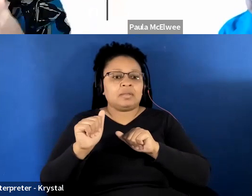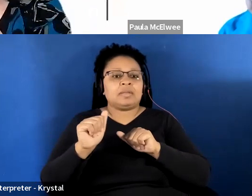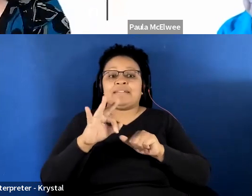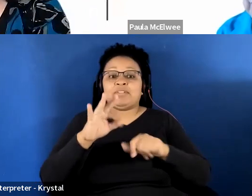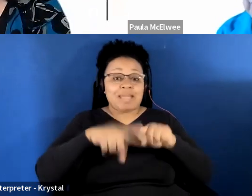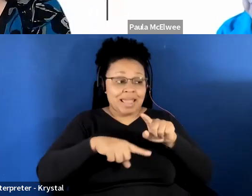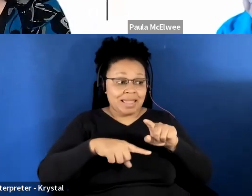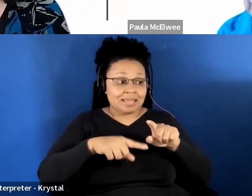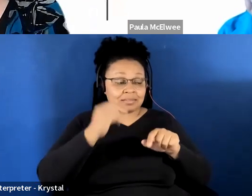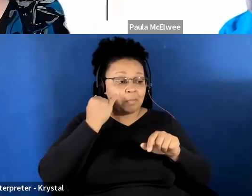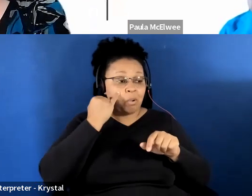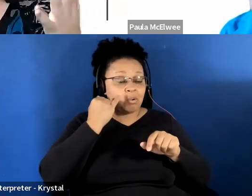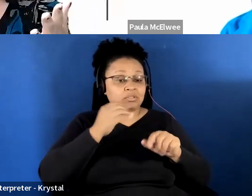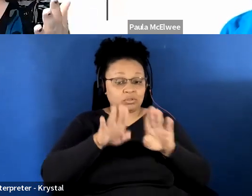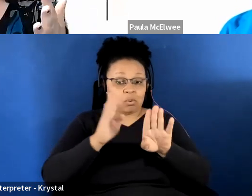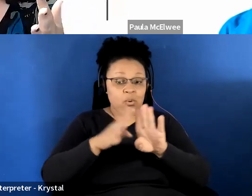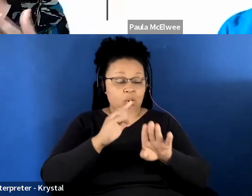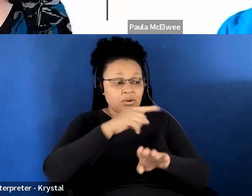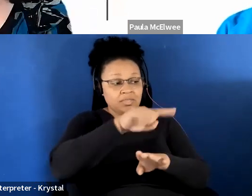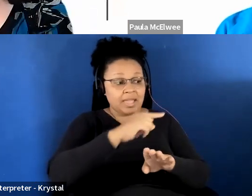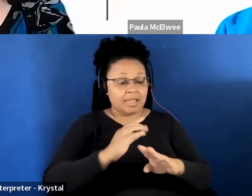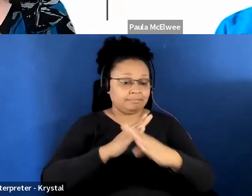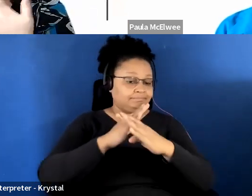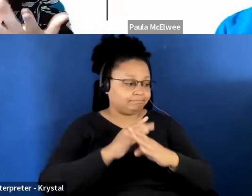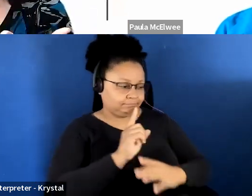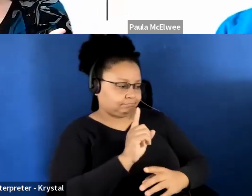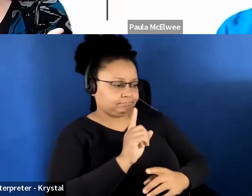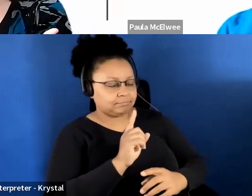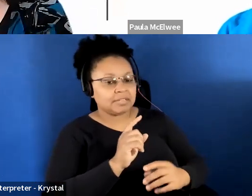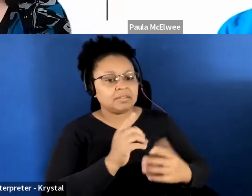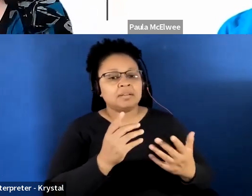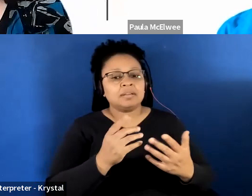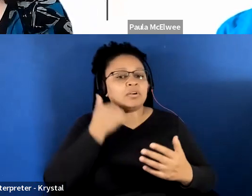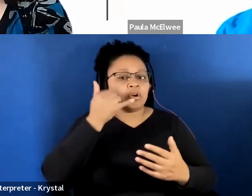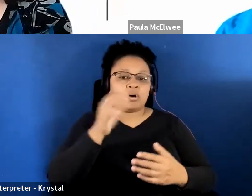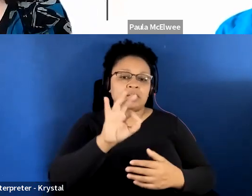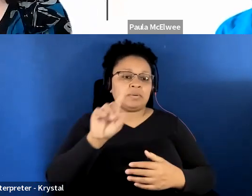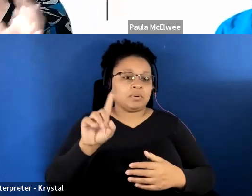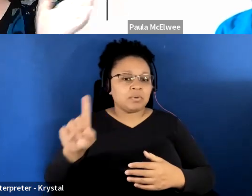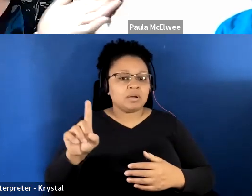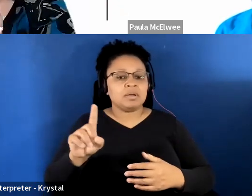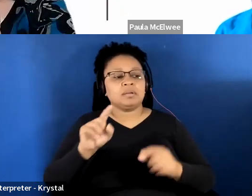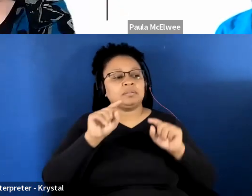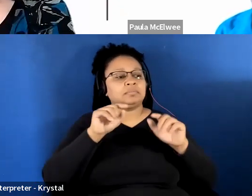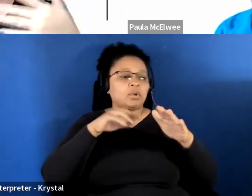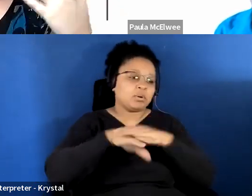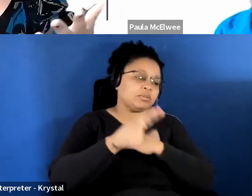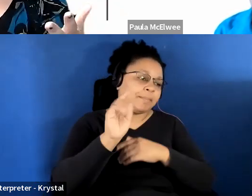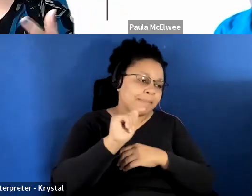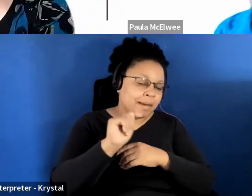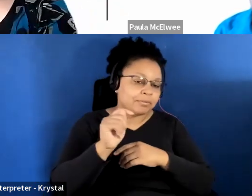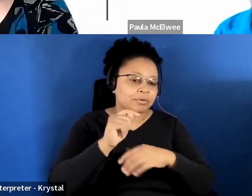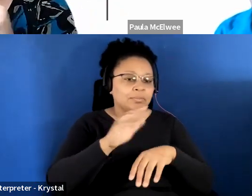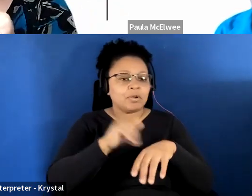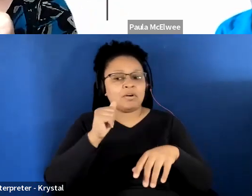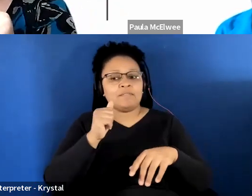911 and try to get to a safe space. So ask to use the bathroom and call for help. I've also gone to a safe place, asked to use